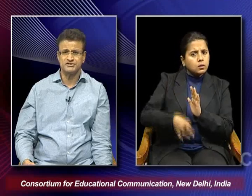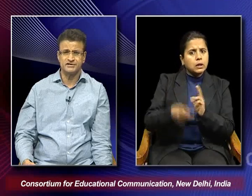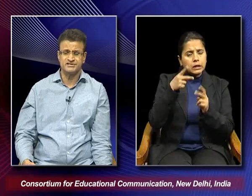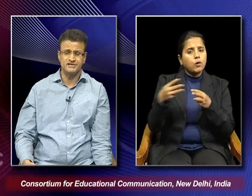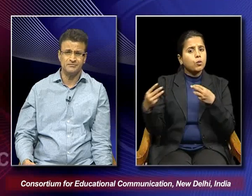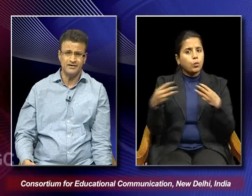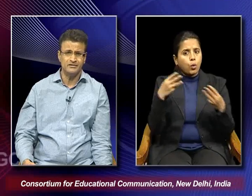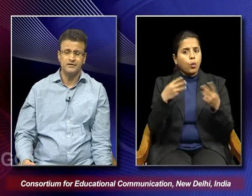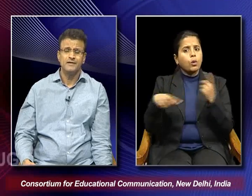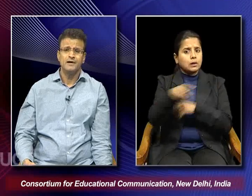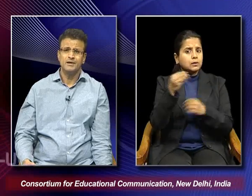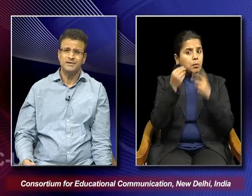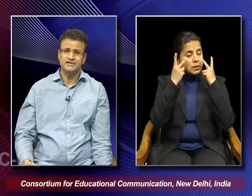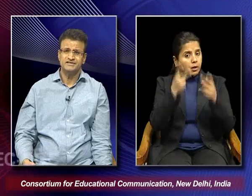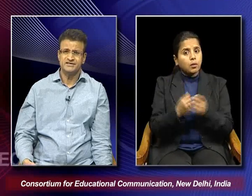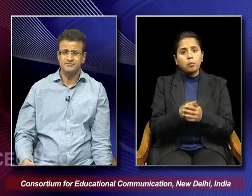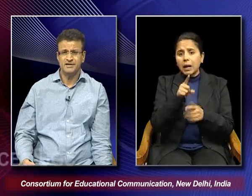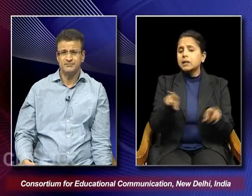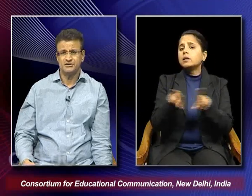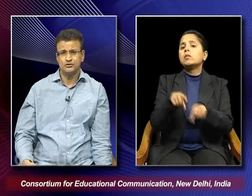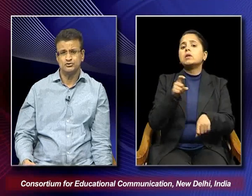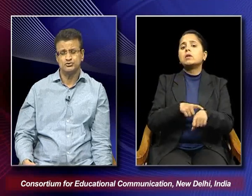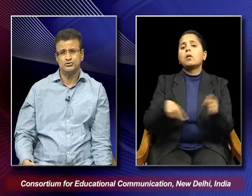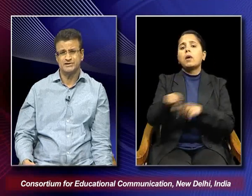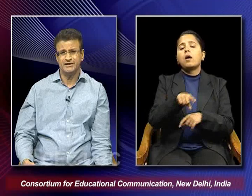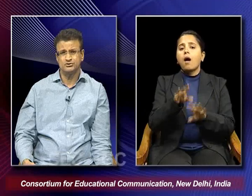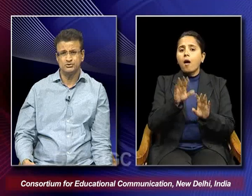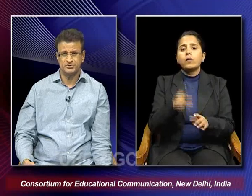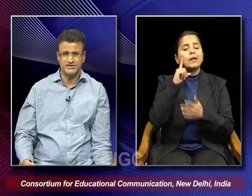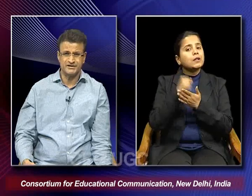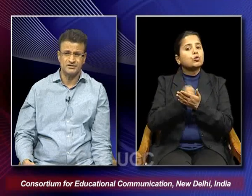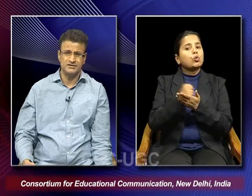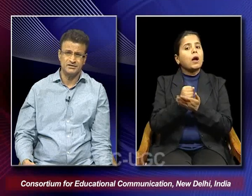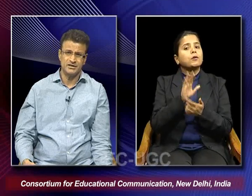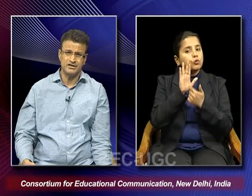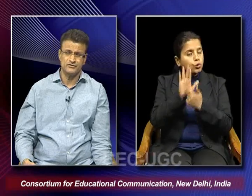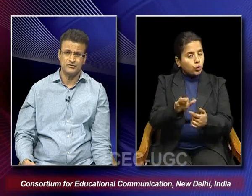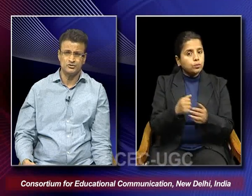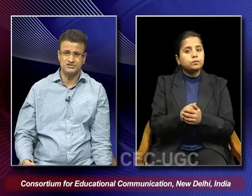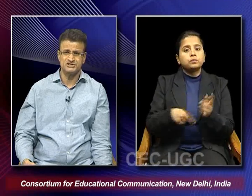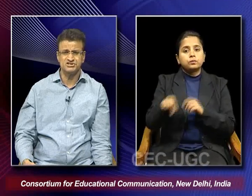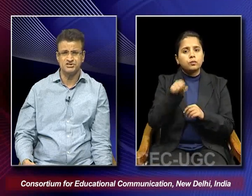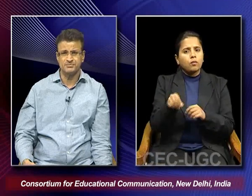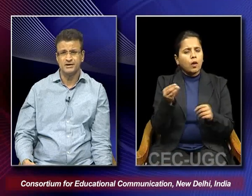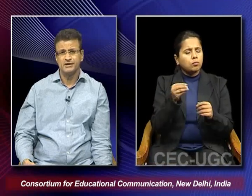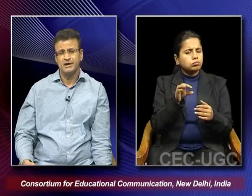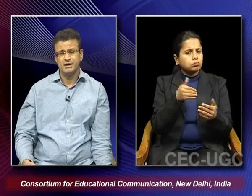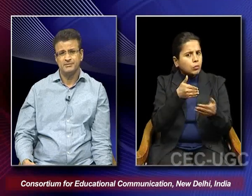wars in a certain manner, but at the same time they are also trying to project the kind of close